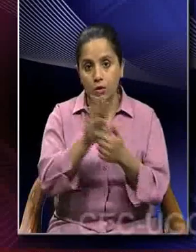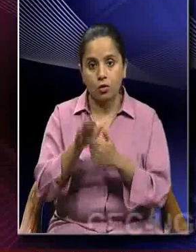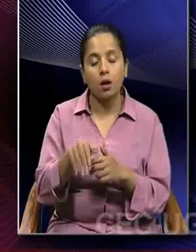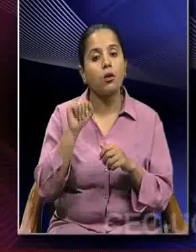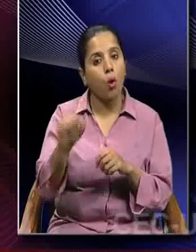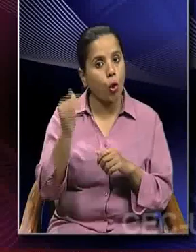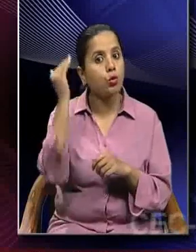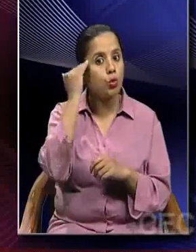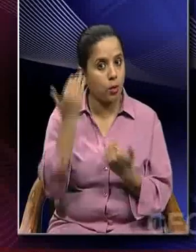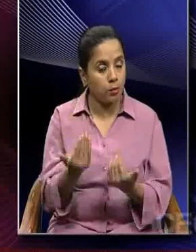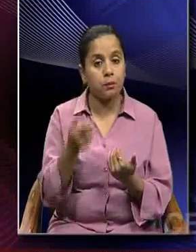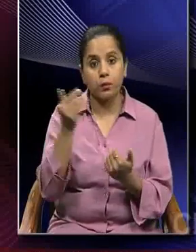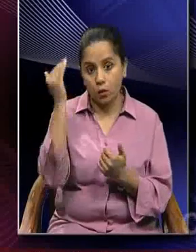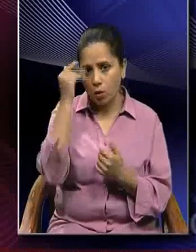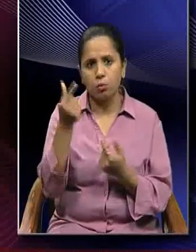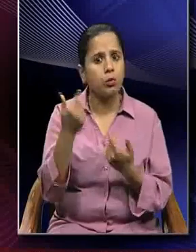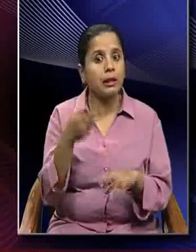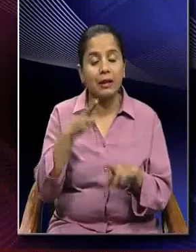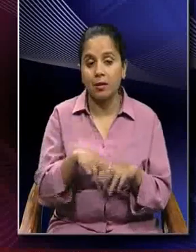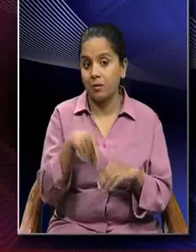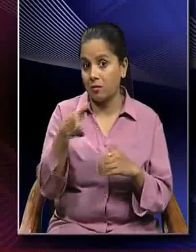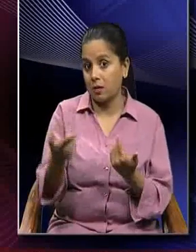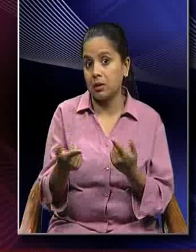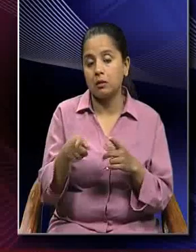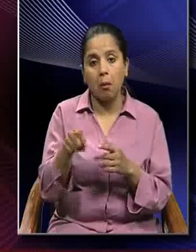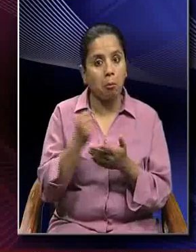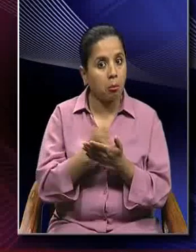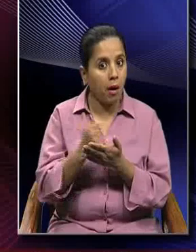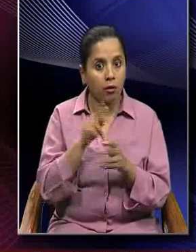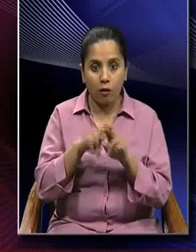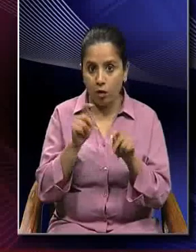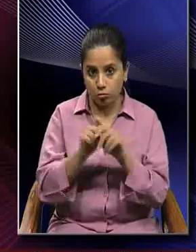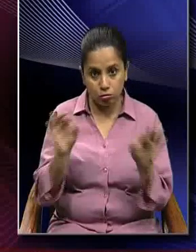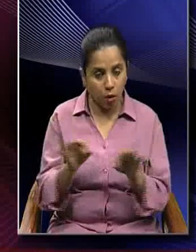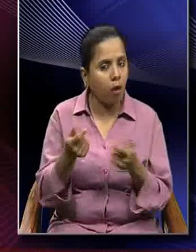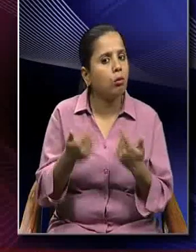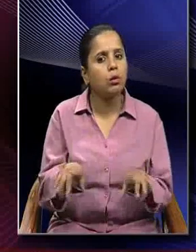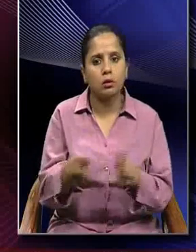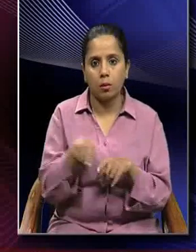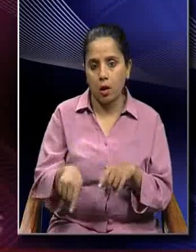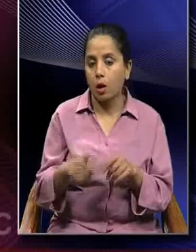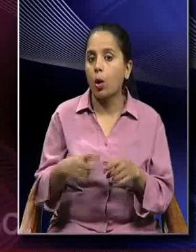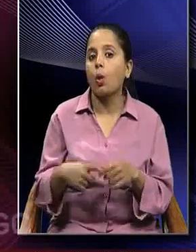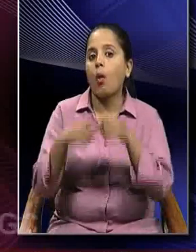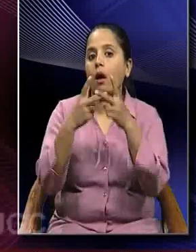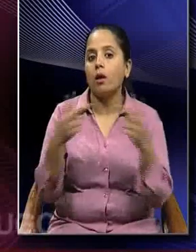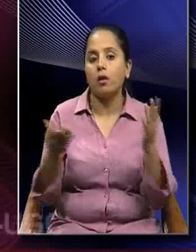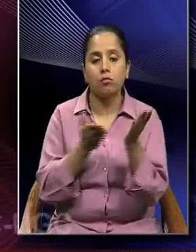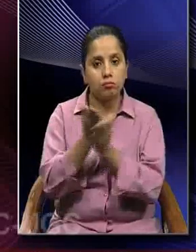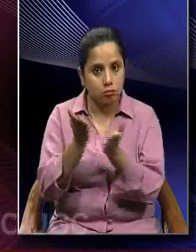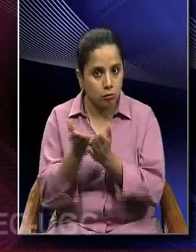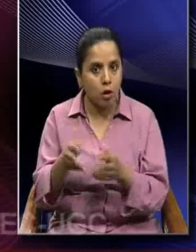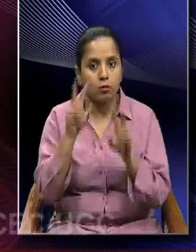knowledge. So knowledge is useless if it does not have practical function. They use qualitative techniques,